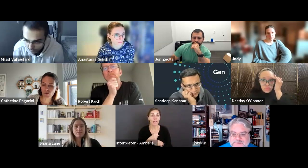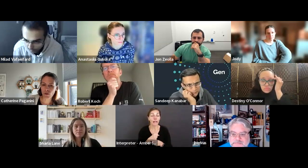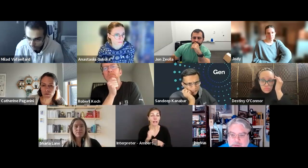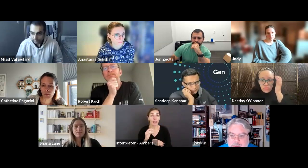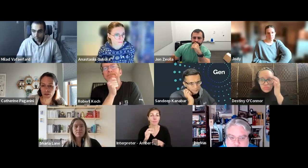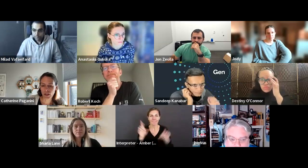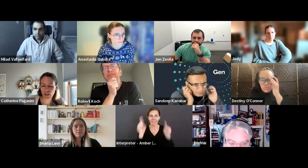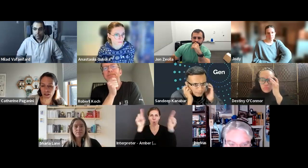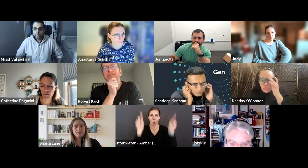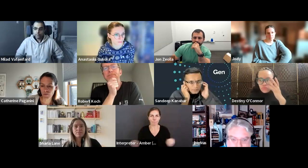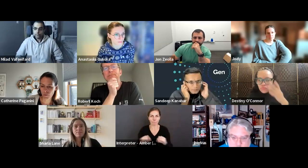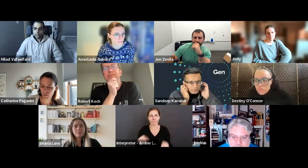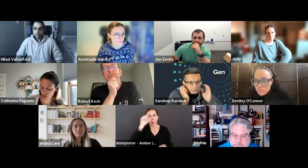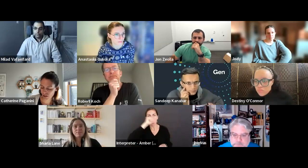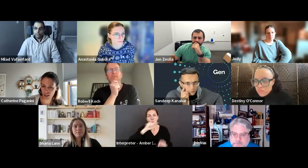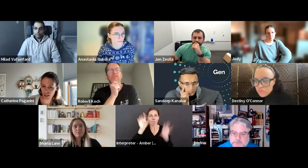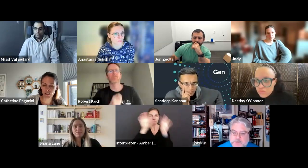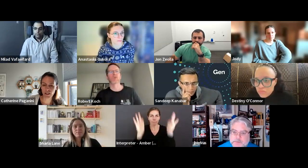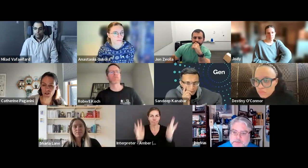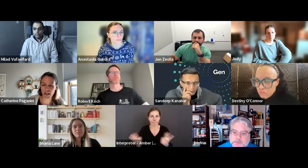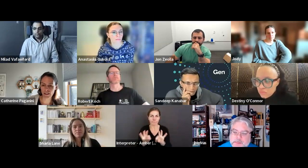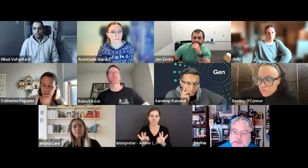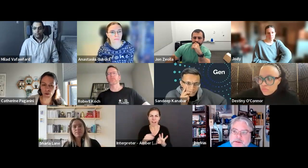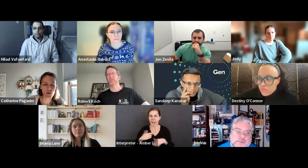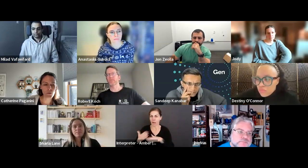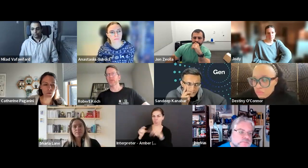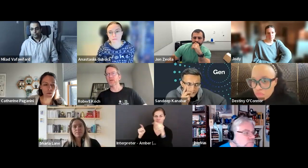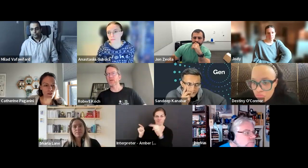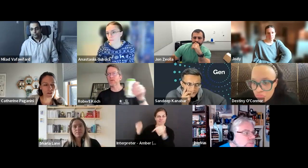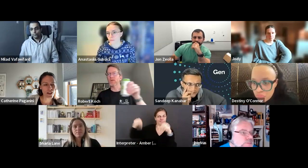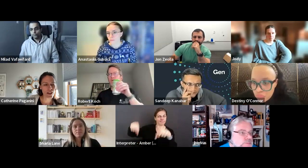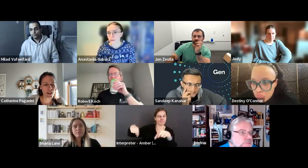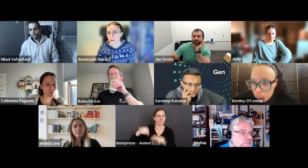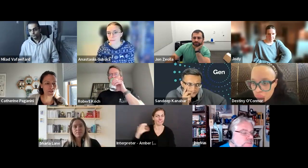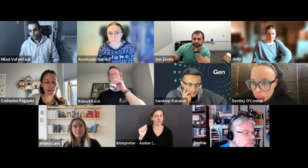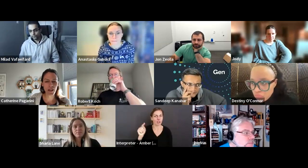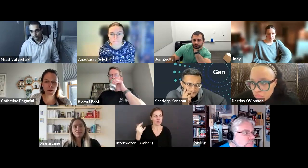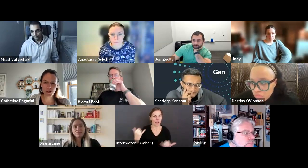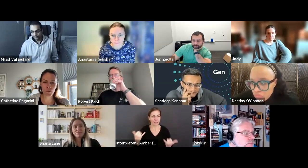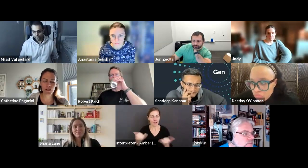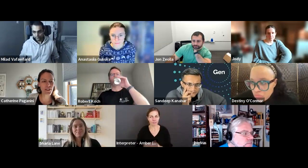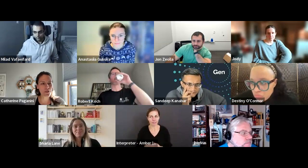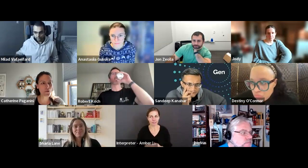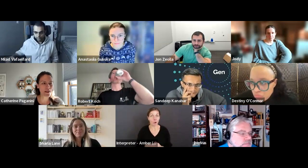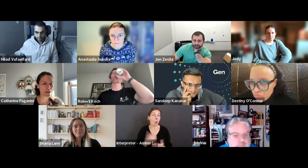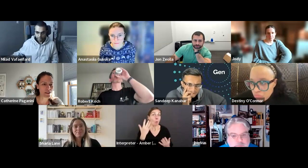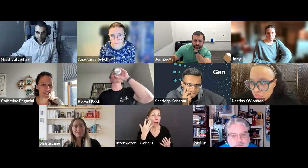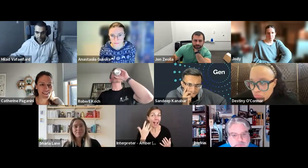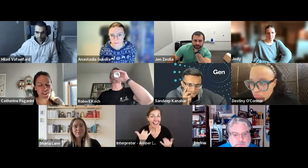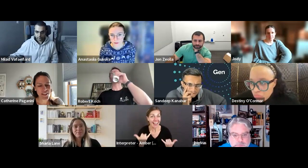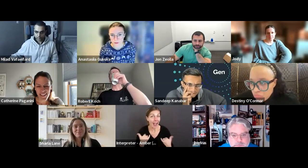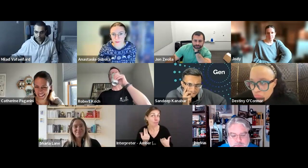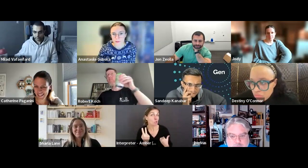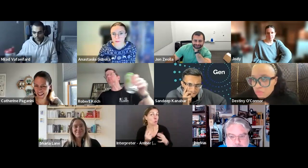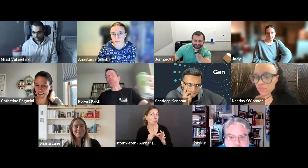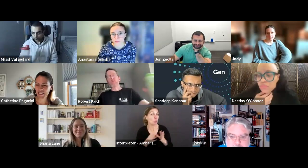form, a Google form, which I'll share here in the chat as well, because we too have two sign language interpreters here who might be